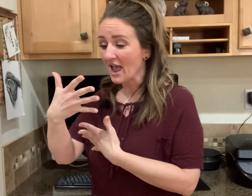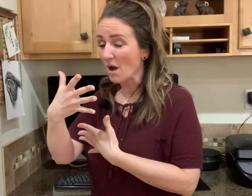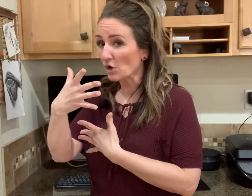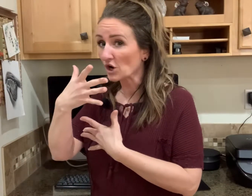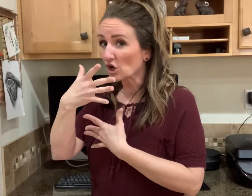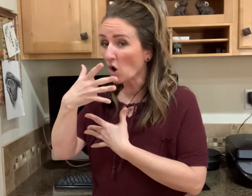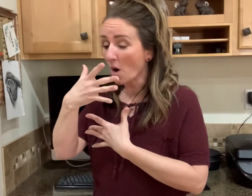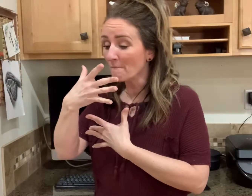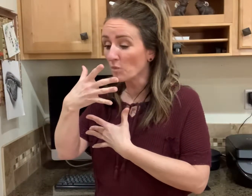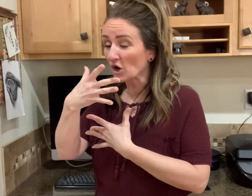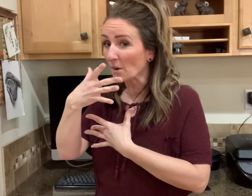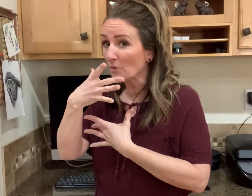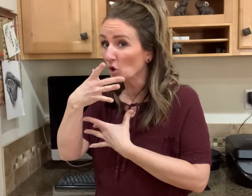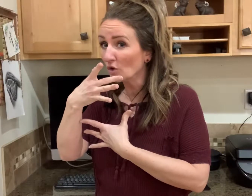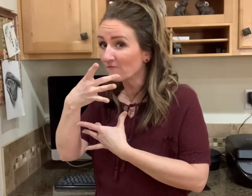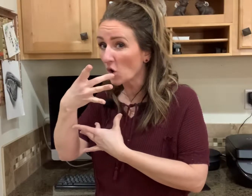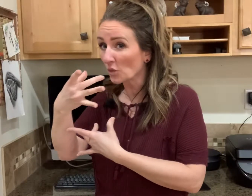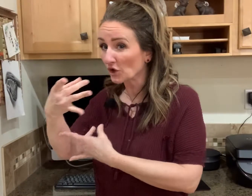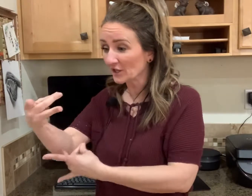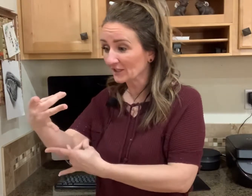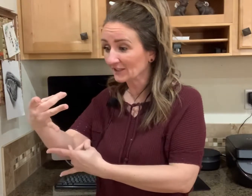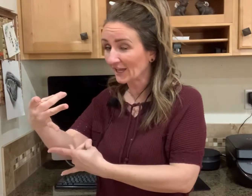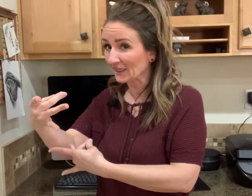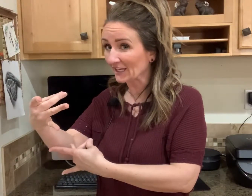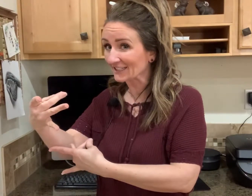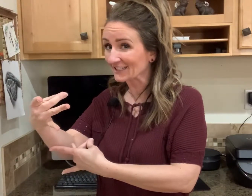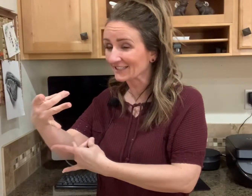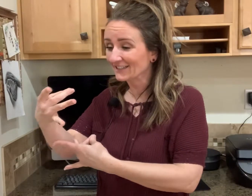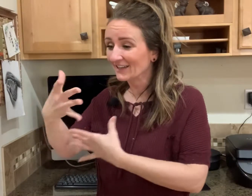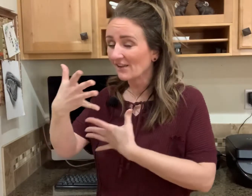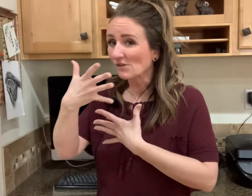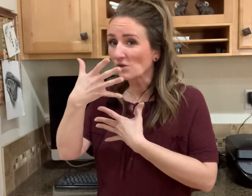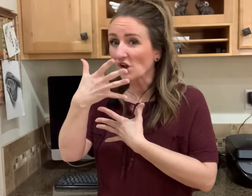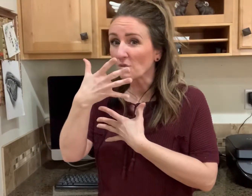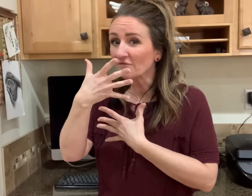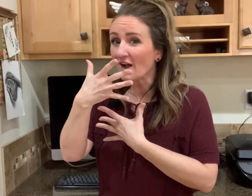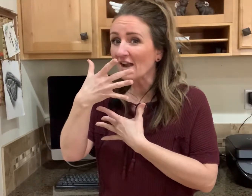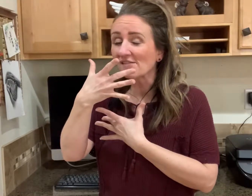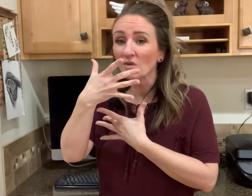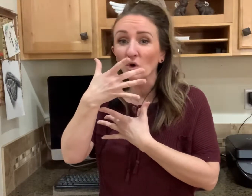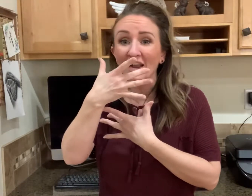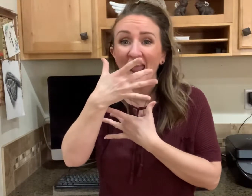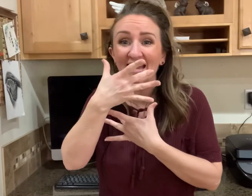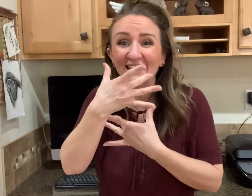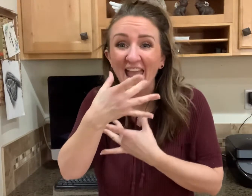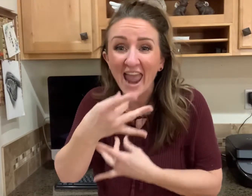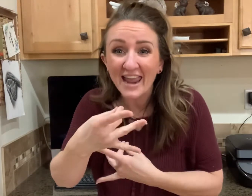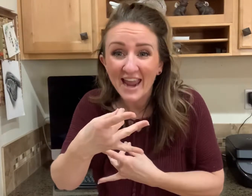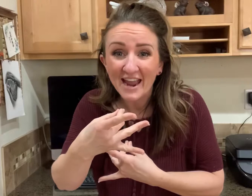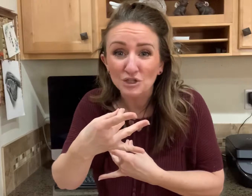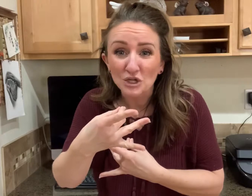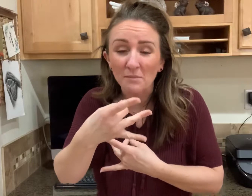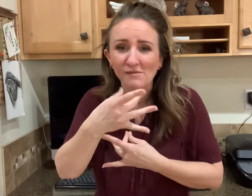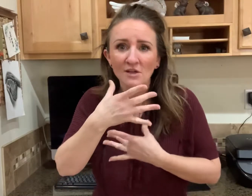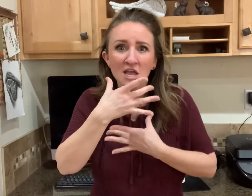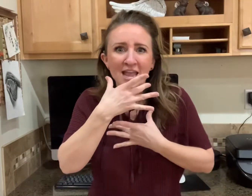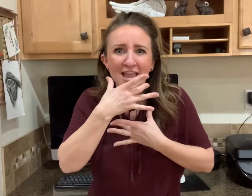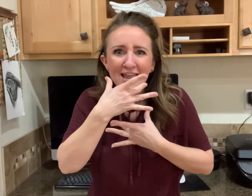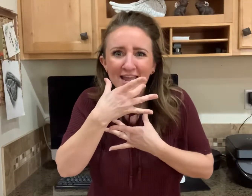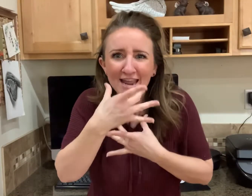we're going to pull forward like this. So start with 5s, and then we're going to end in 8 hand shapes.